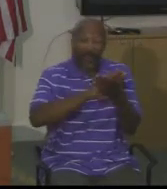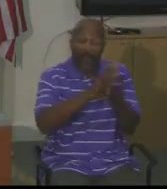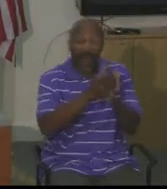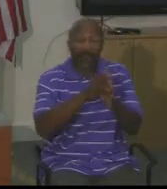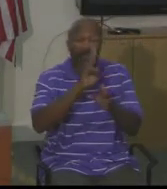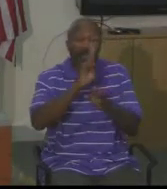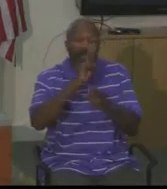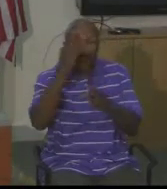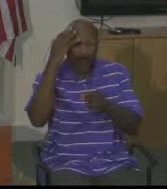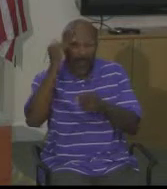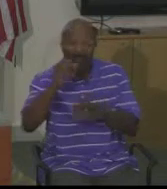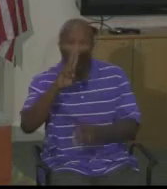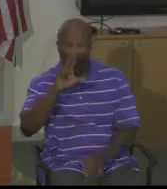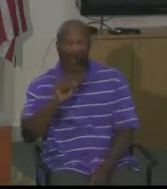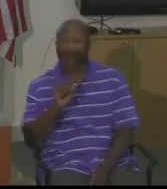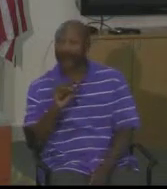bus.